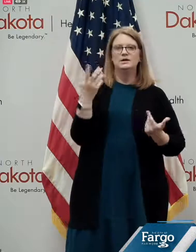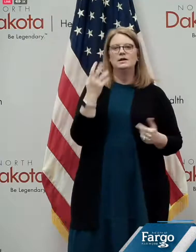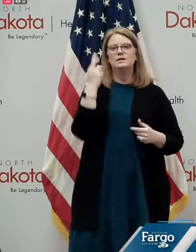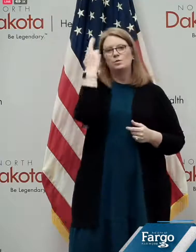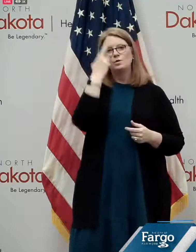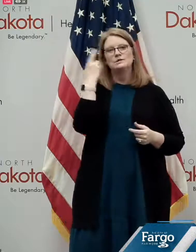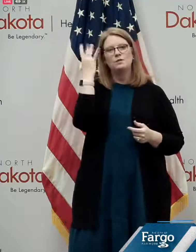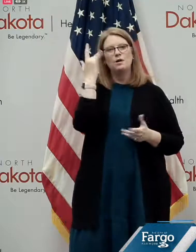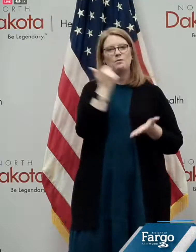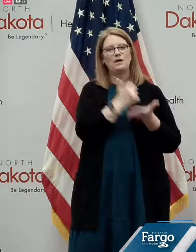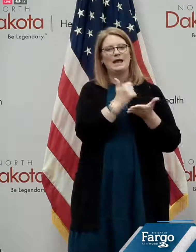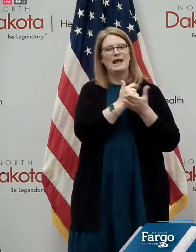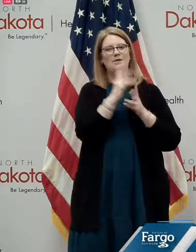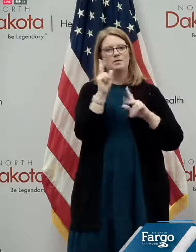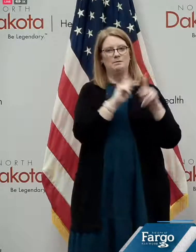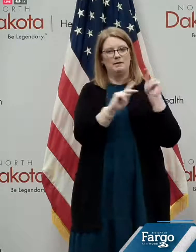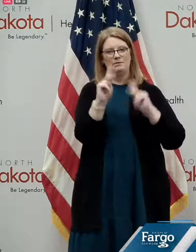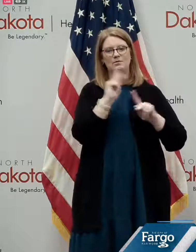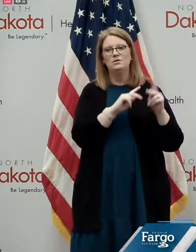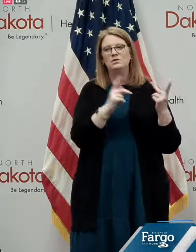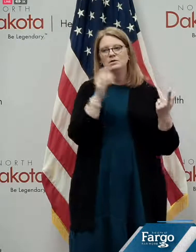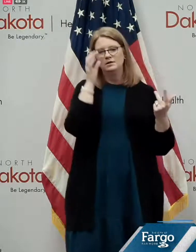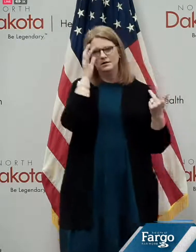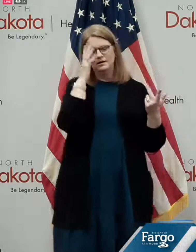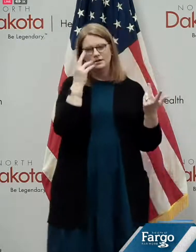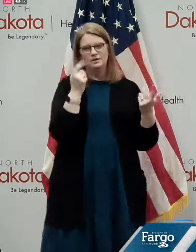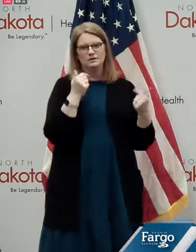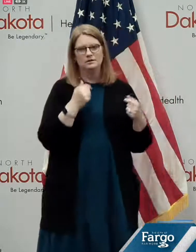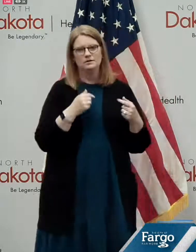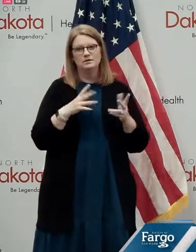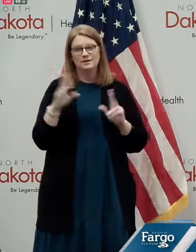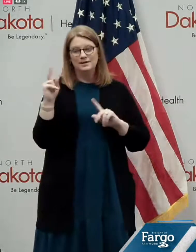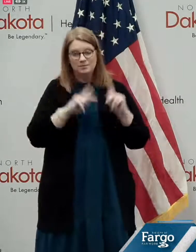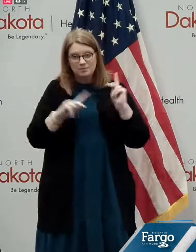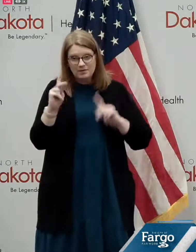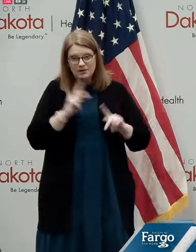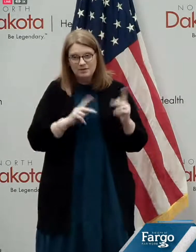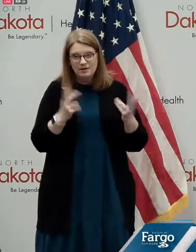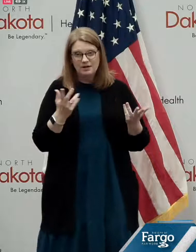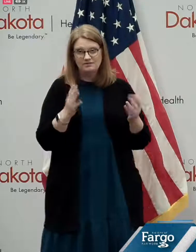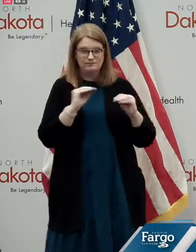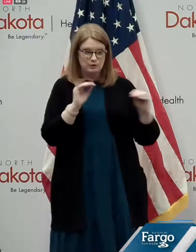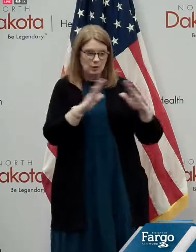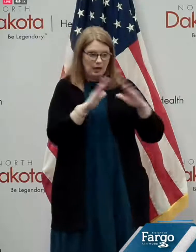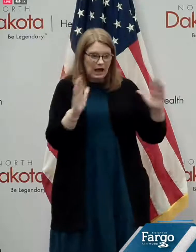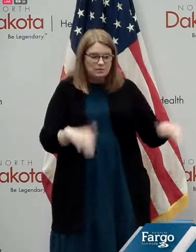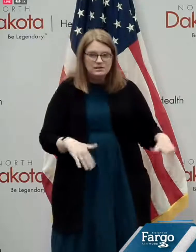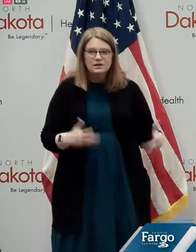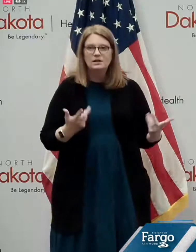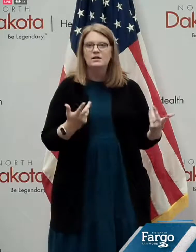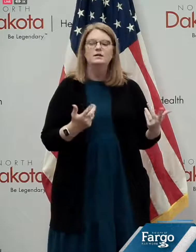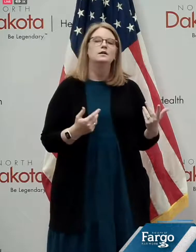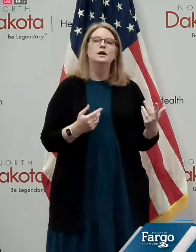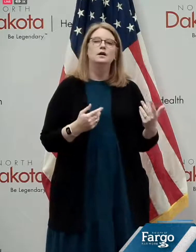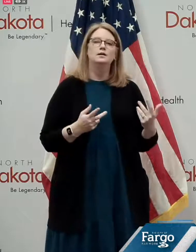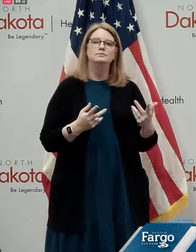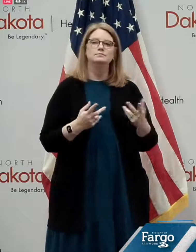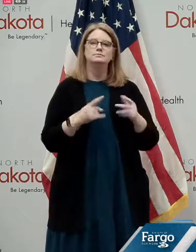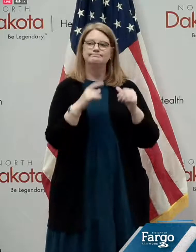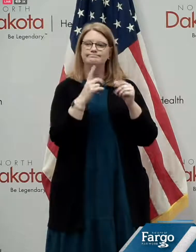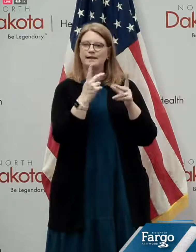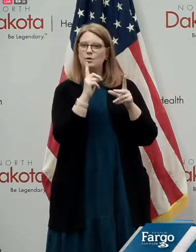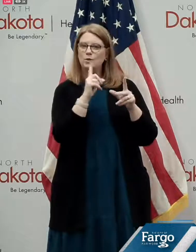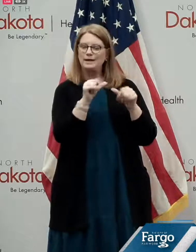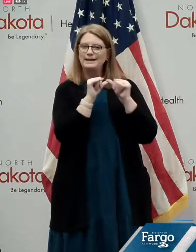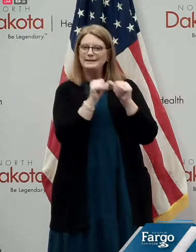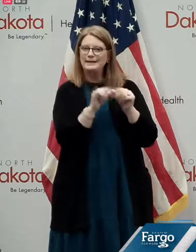helping people stay in housing is because we know when people fall out of housing, this is a housing first strategy, keep people in housing.